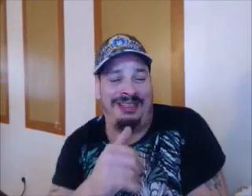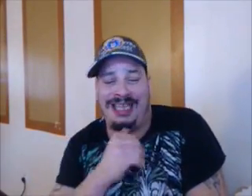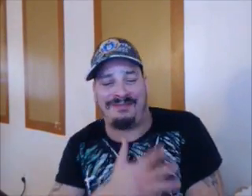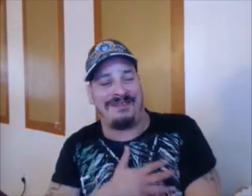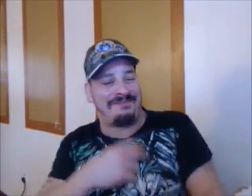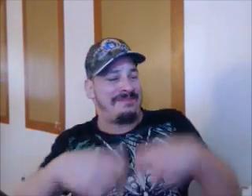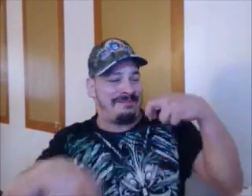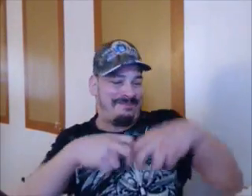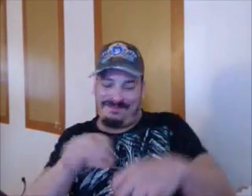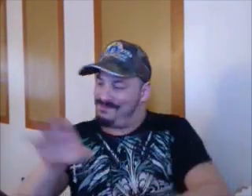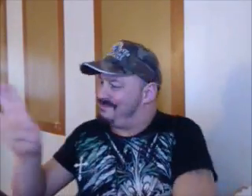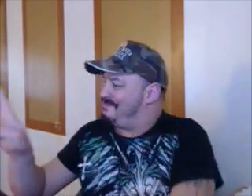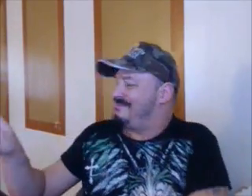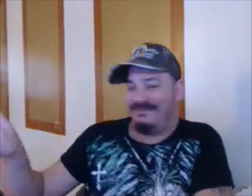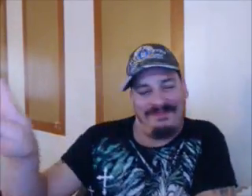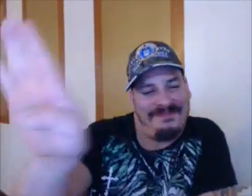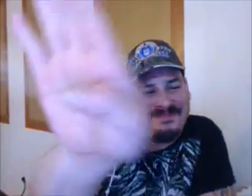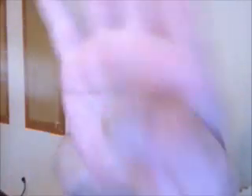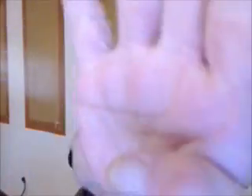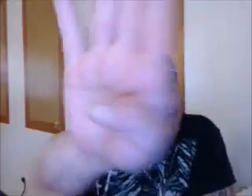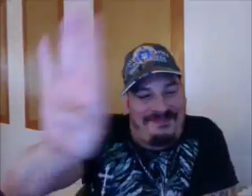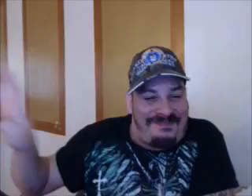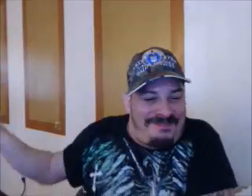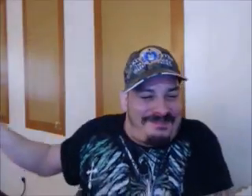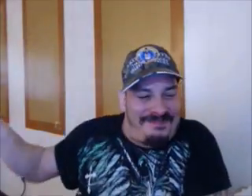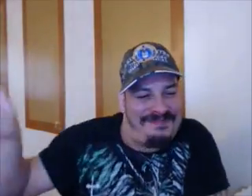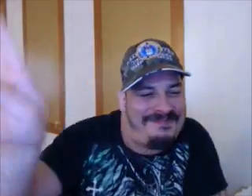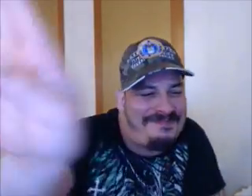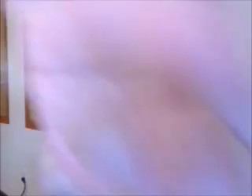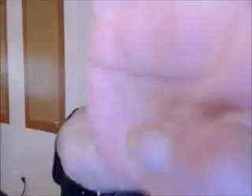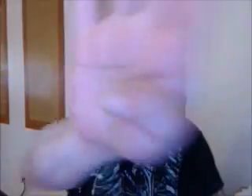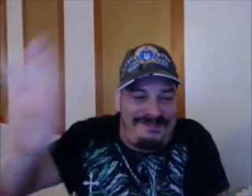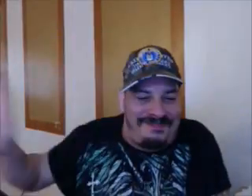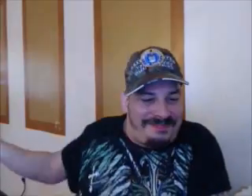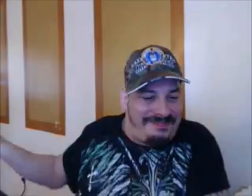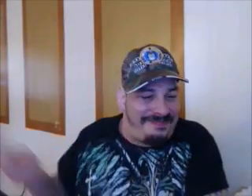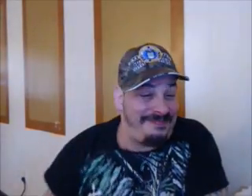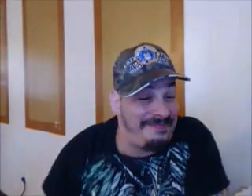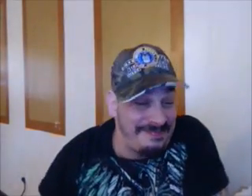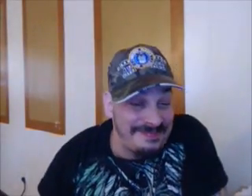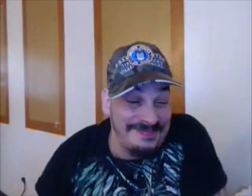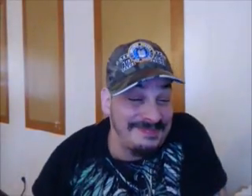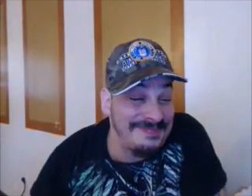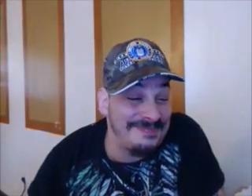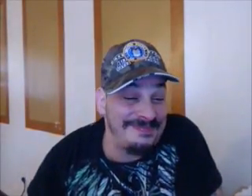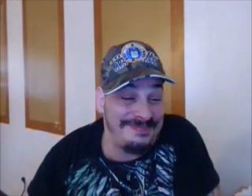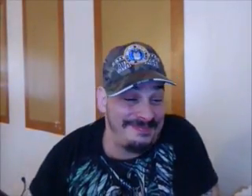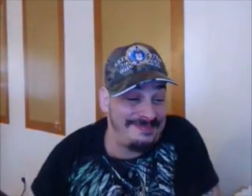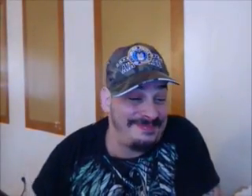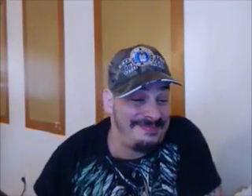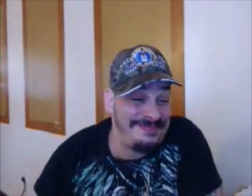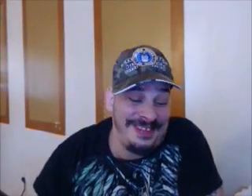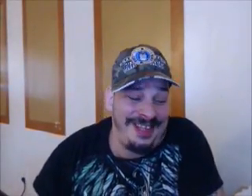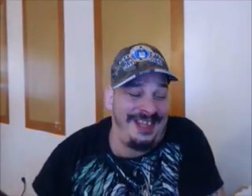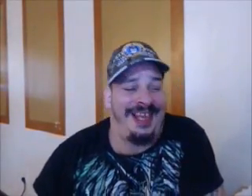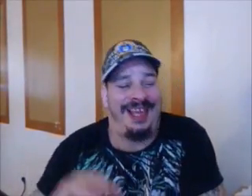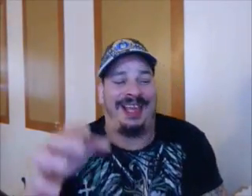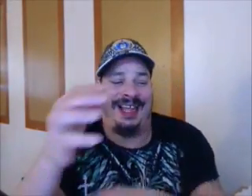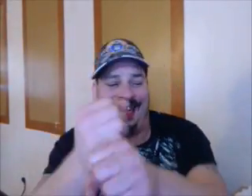time, and I do not attach any weight to the investigating officers' concessions